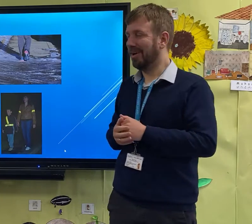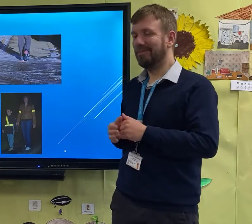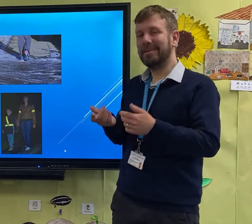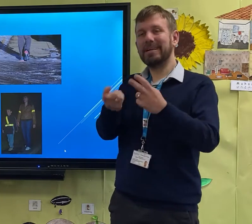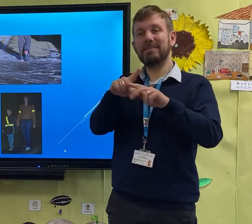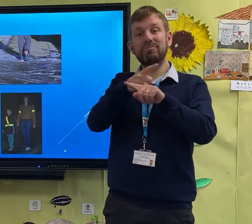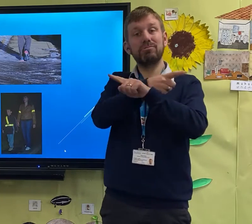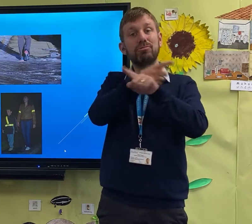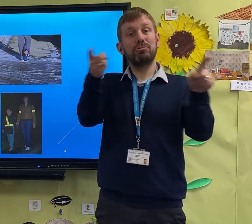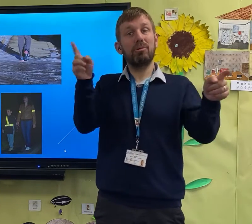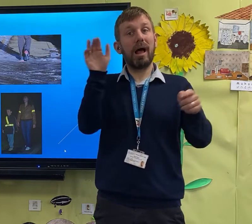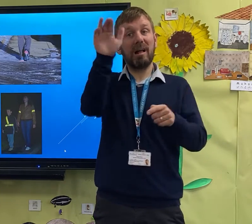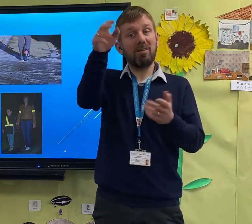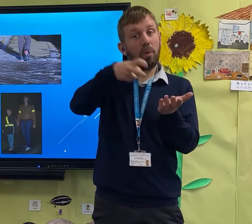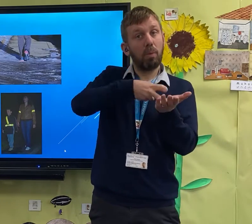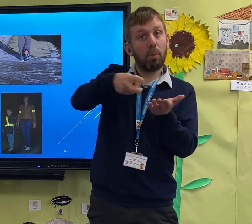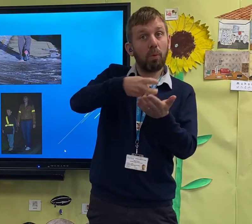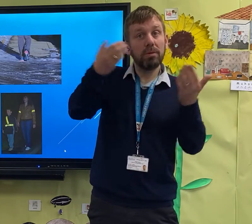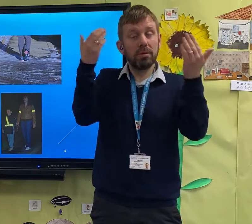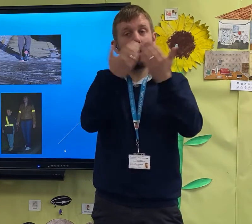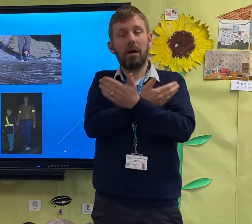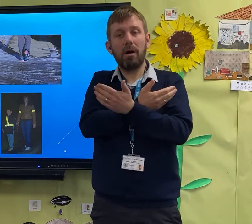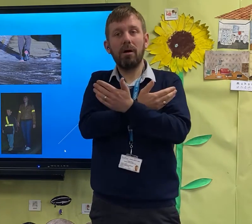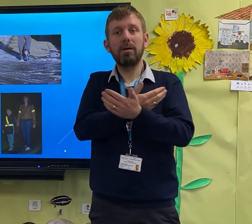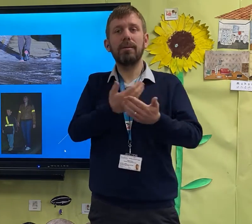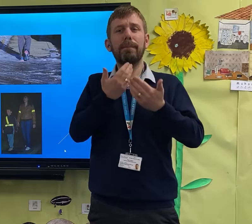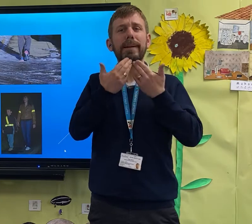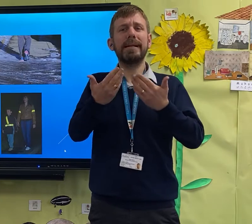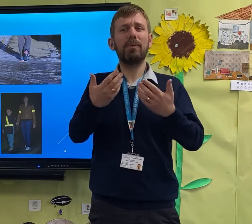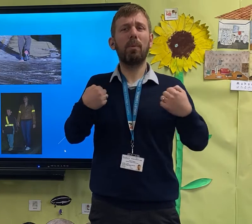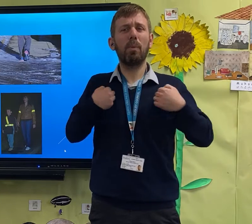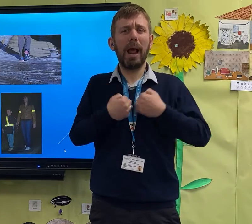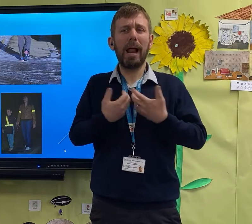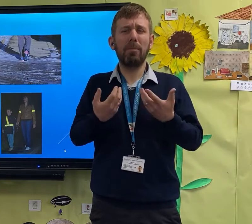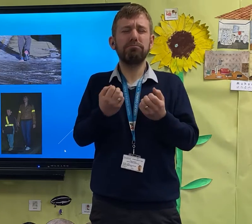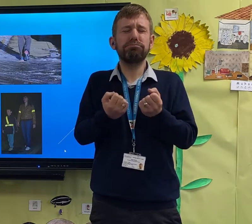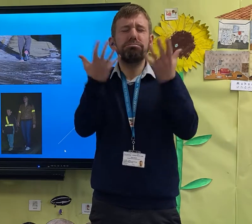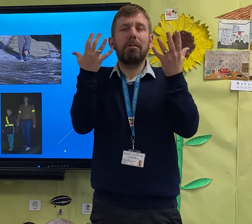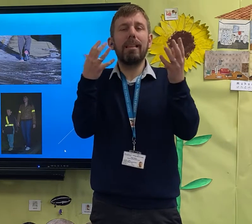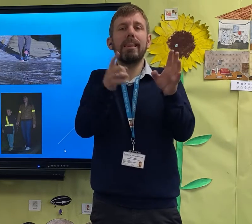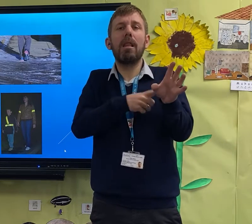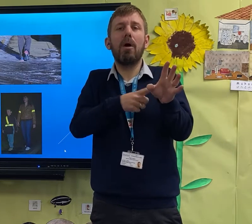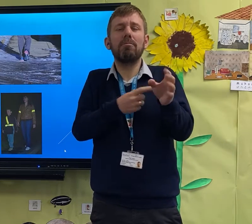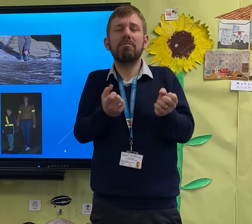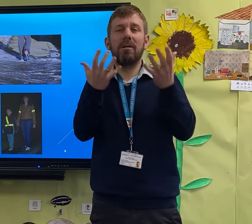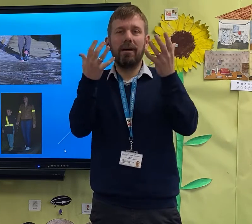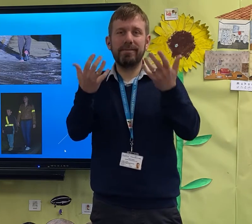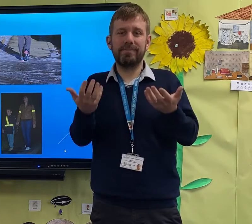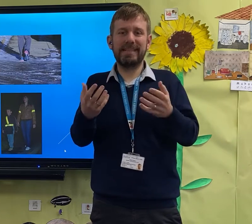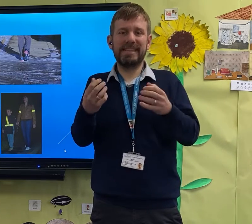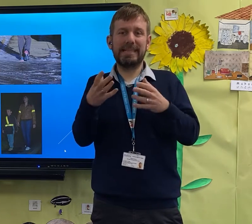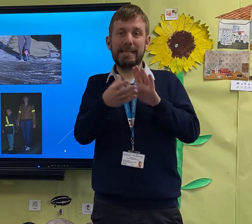earlier. If you go outside and walk in the dark, please make sure you wear high-vis